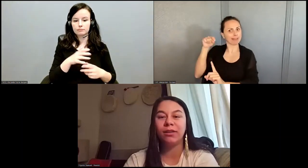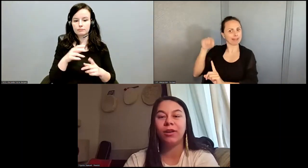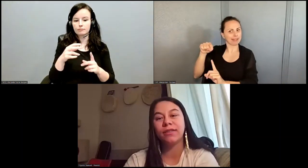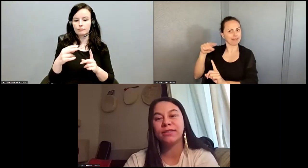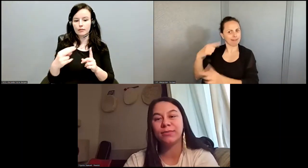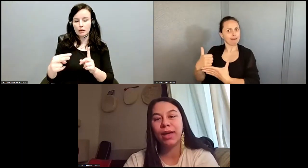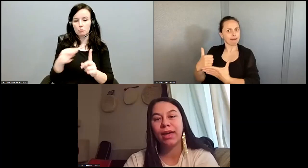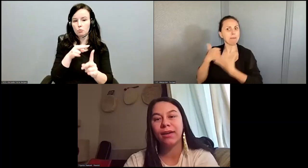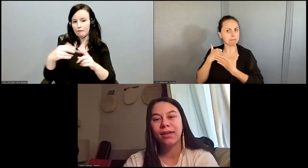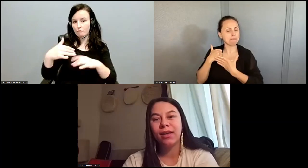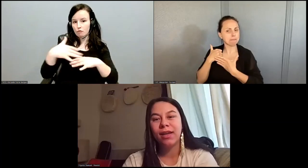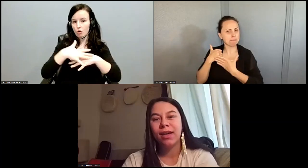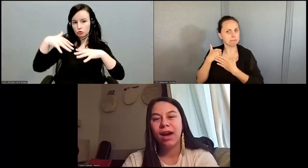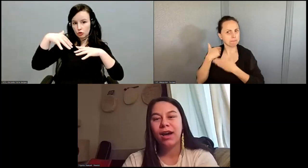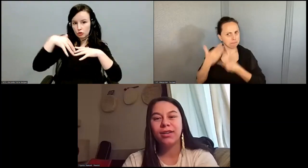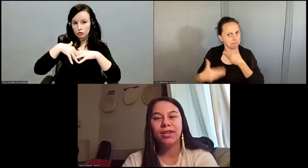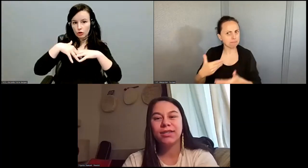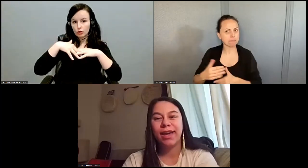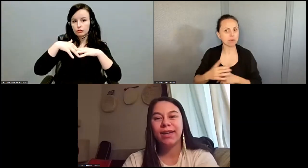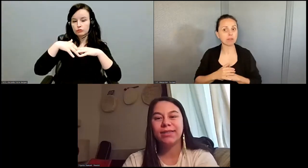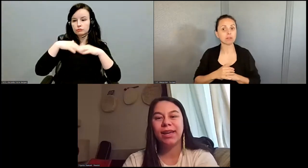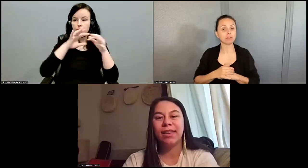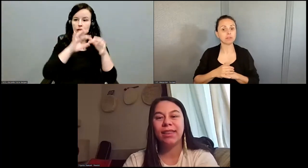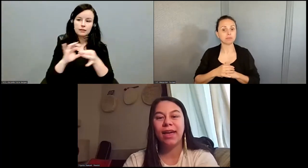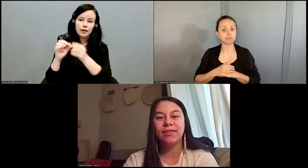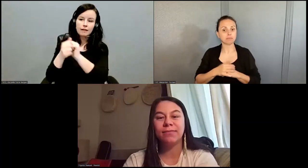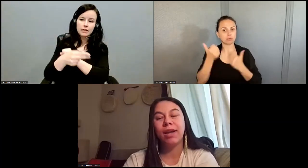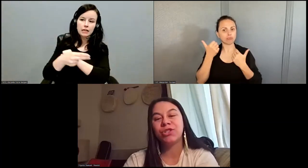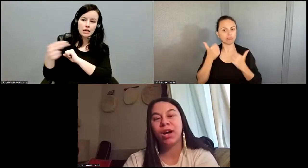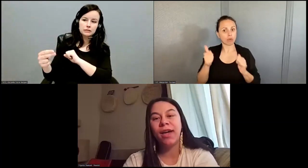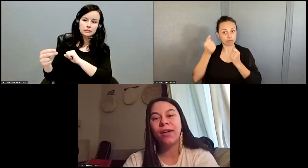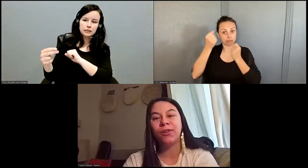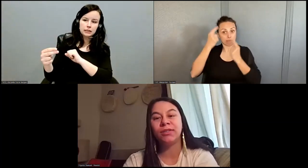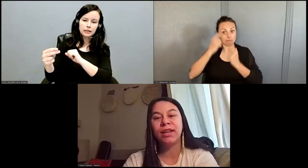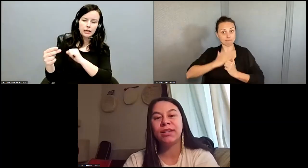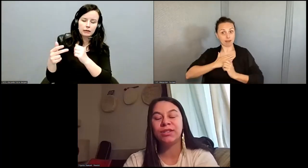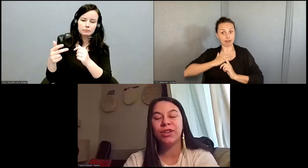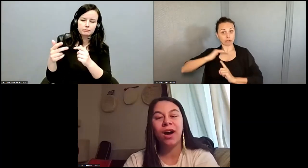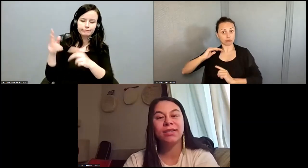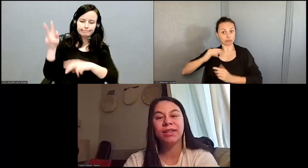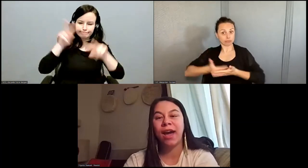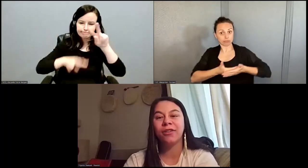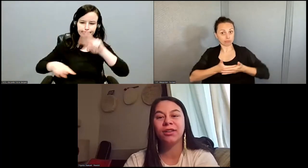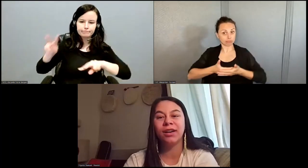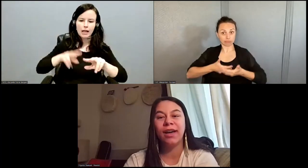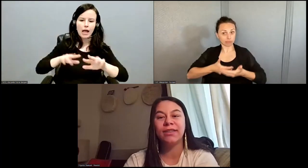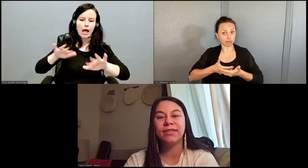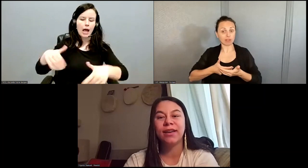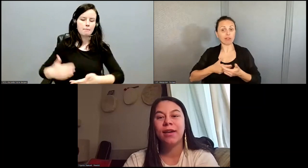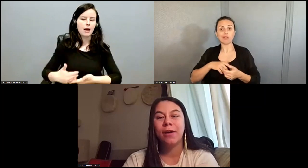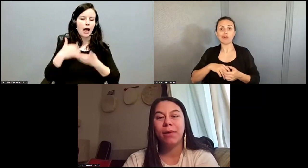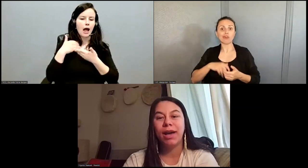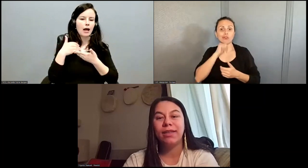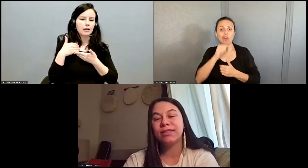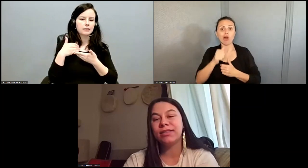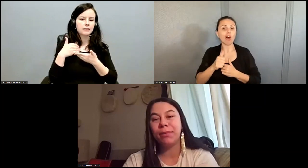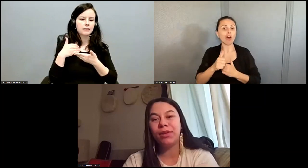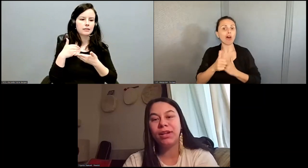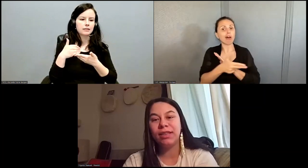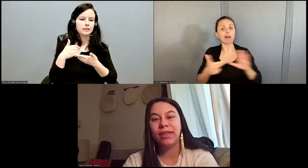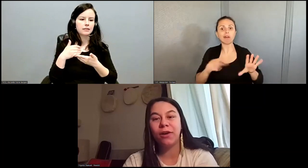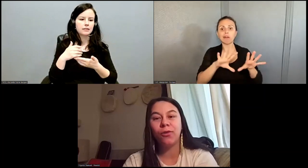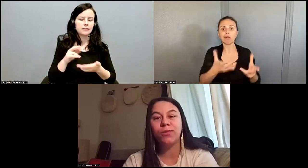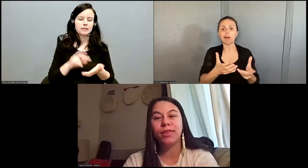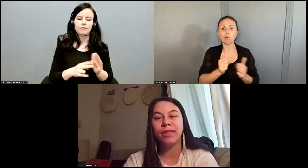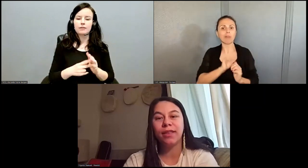helped me along this way. Understanding that my child is not categorized by the